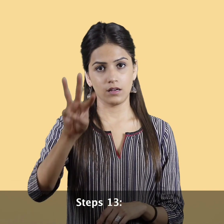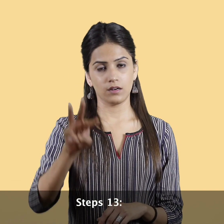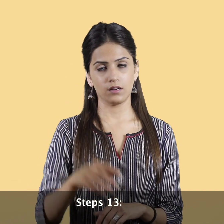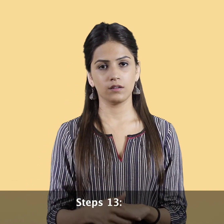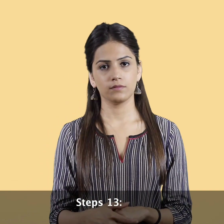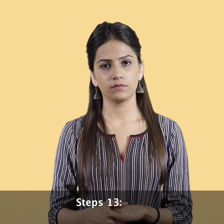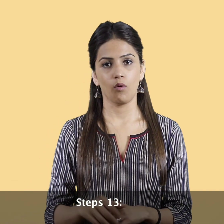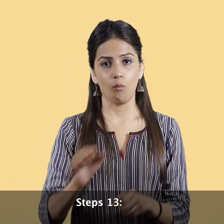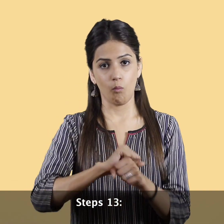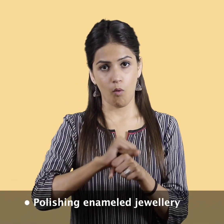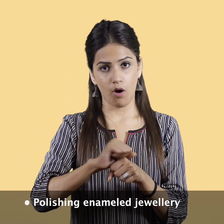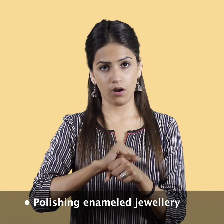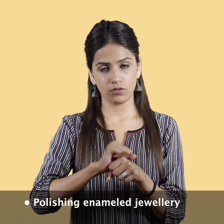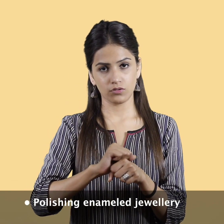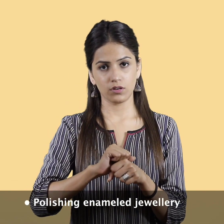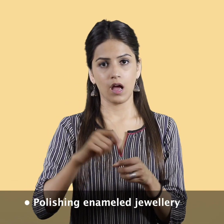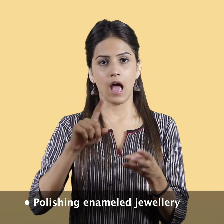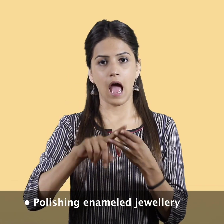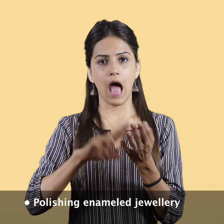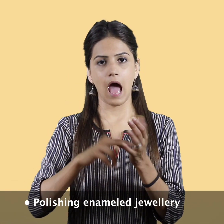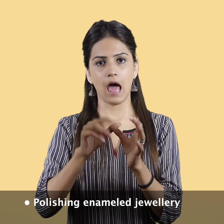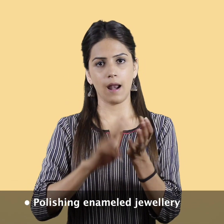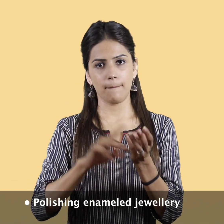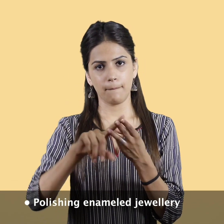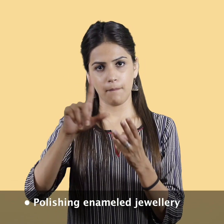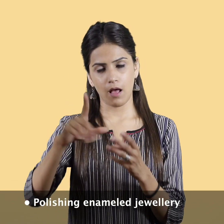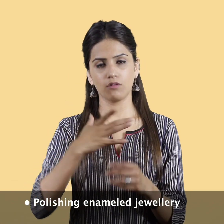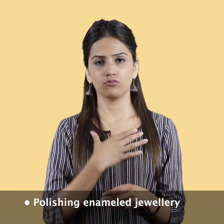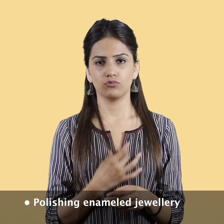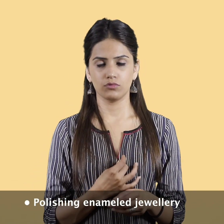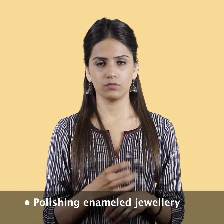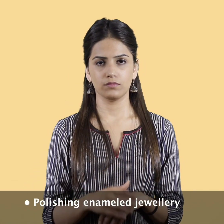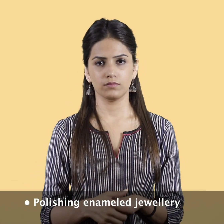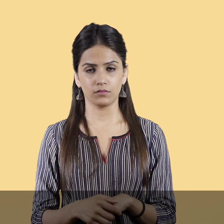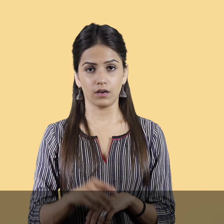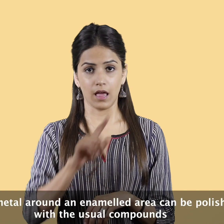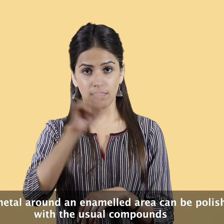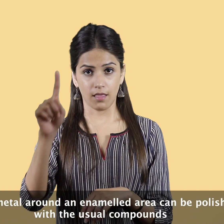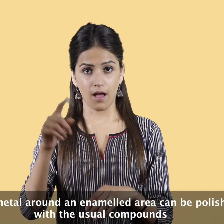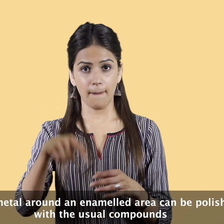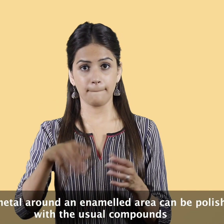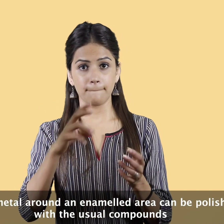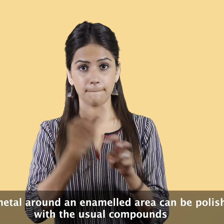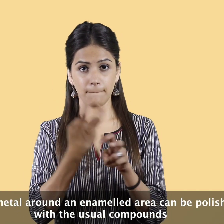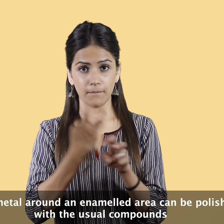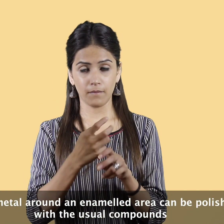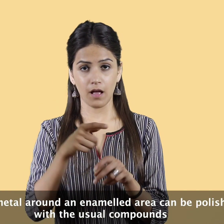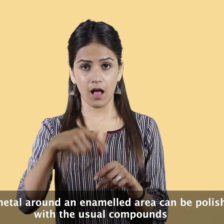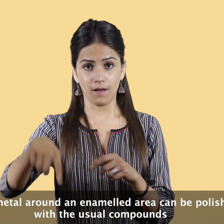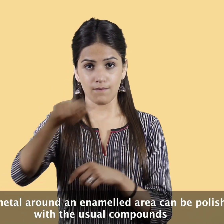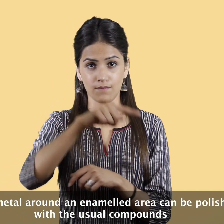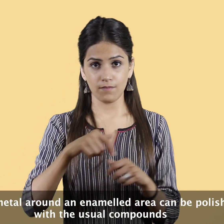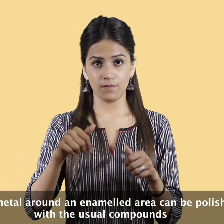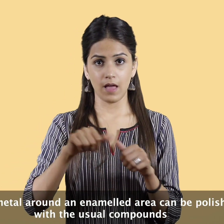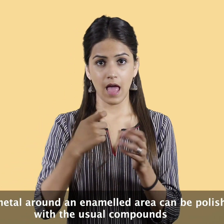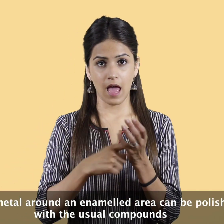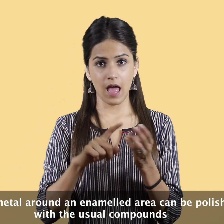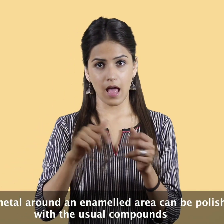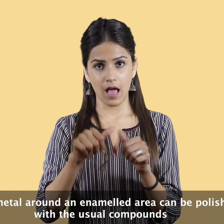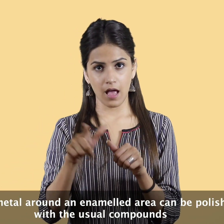Step 13. Polishing enameled jewelry. The metal around an enameled area can